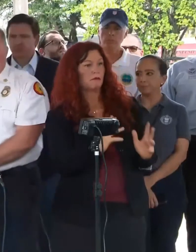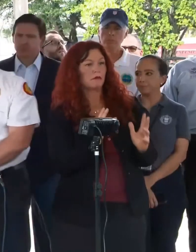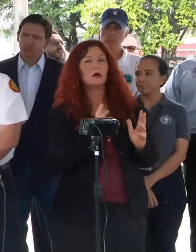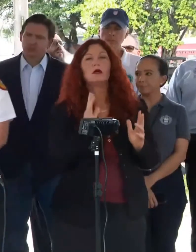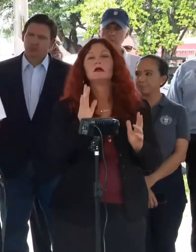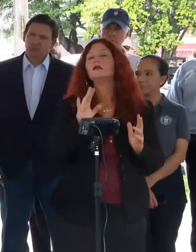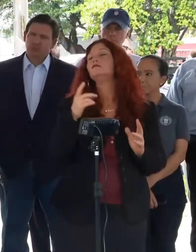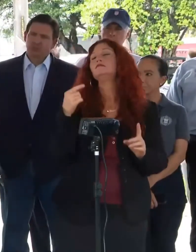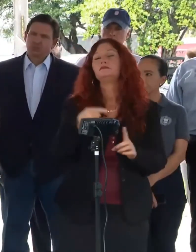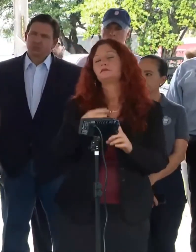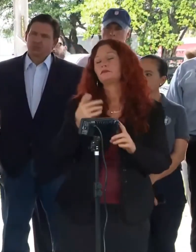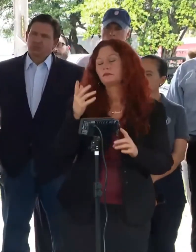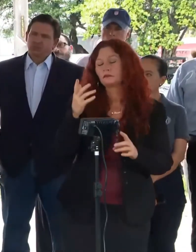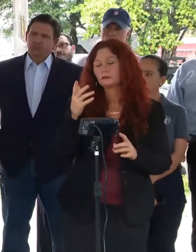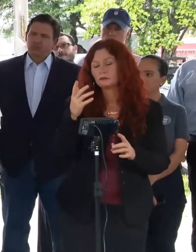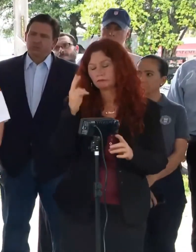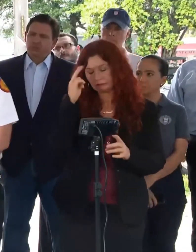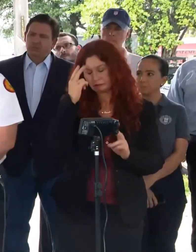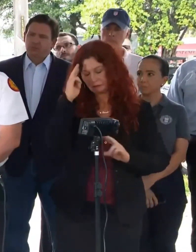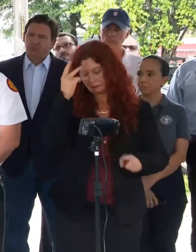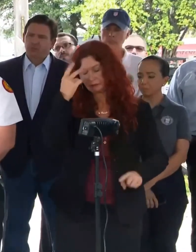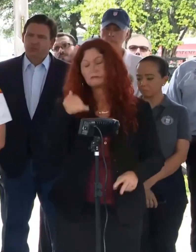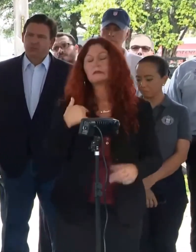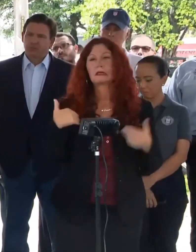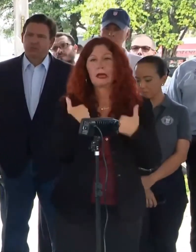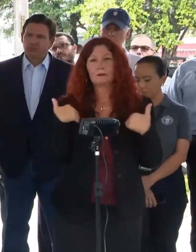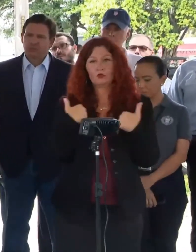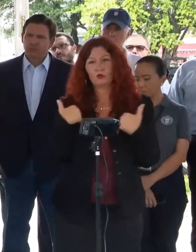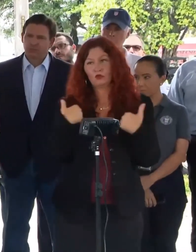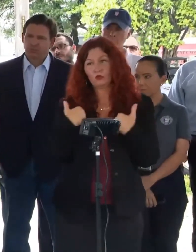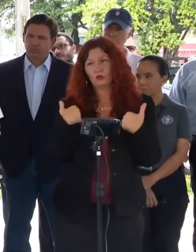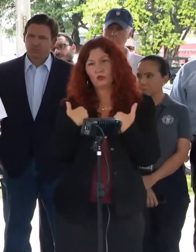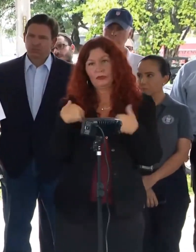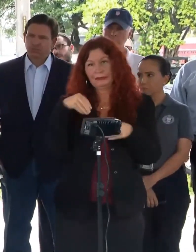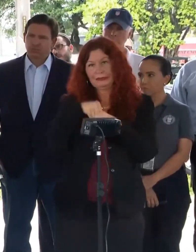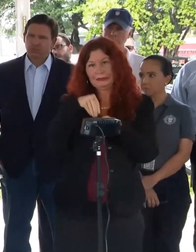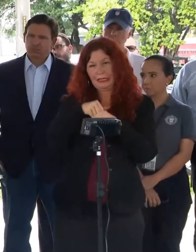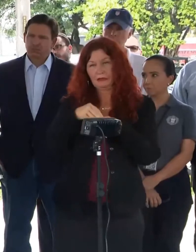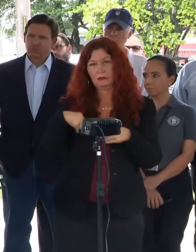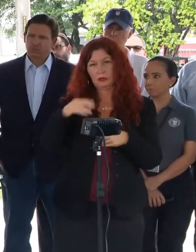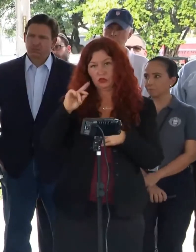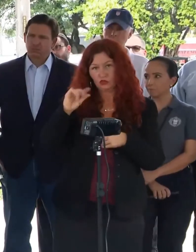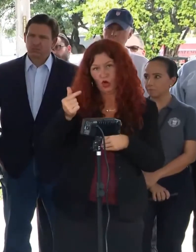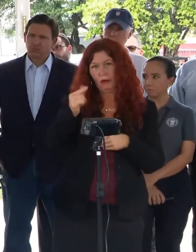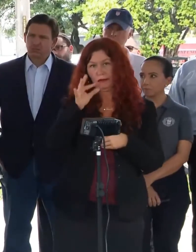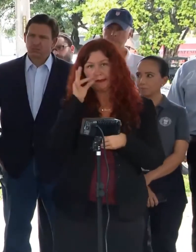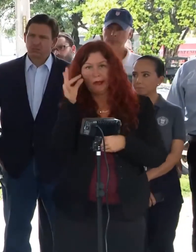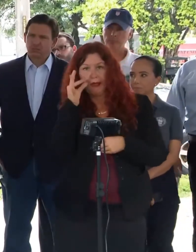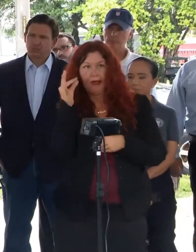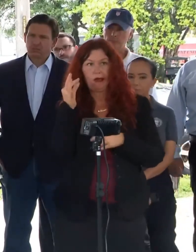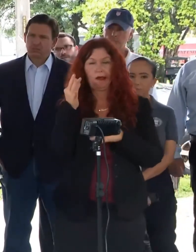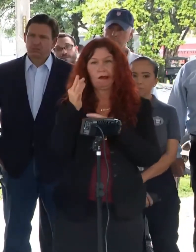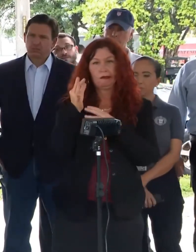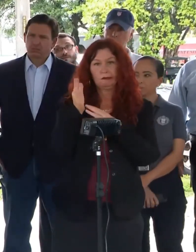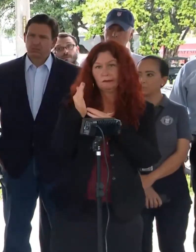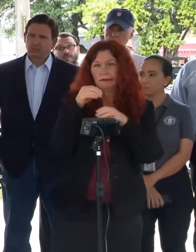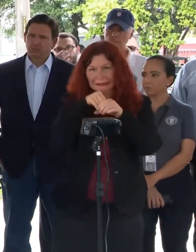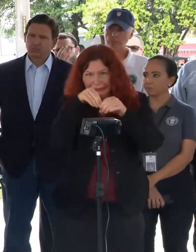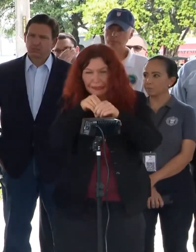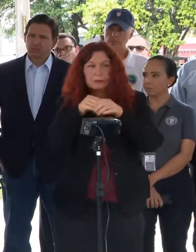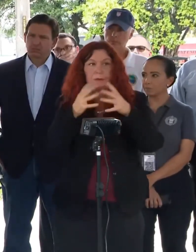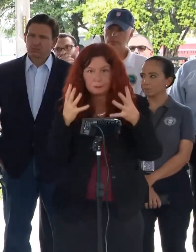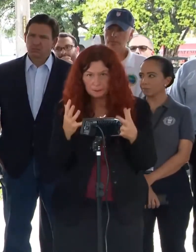pet front? In regards to when we first arrived, we do what we call a primary search and a secondary search. So we